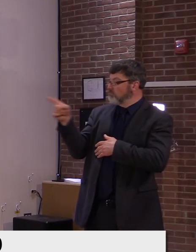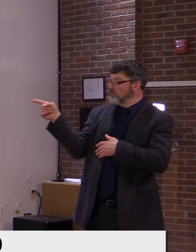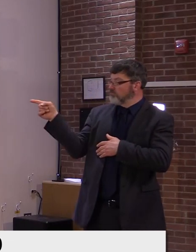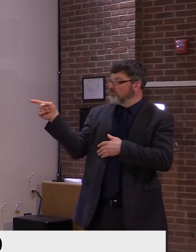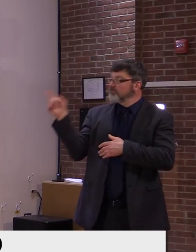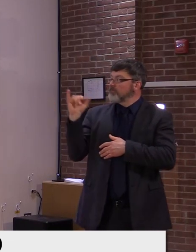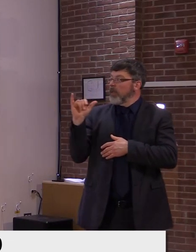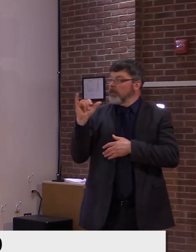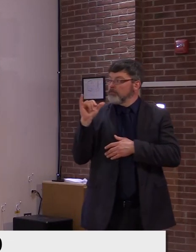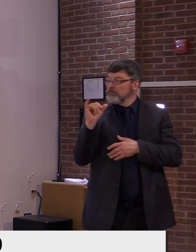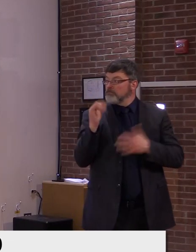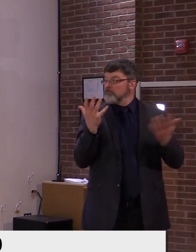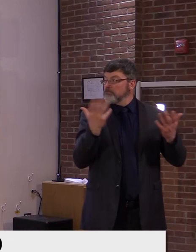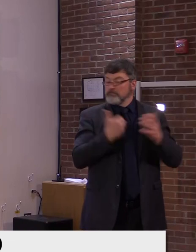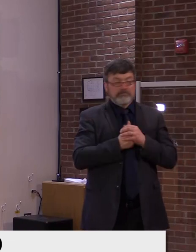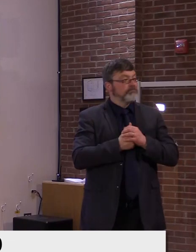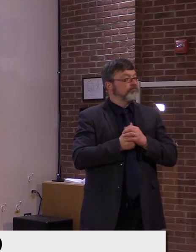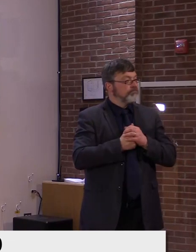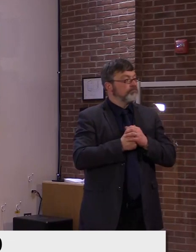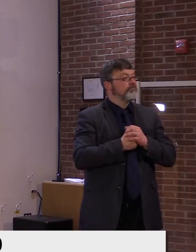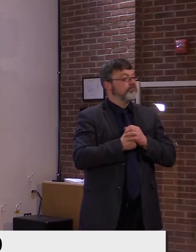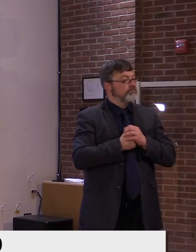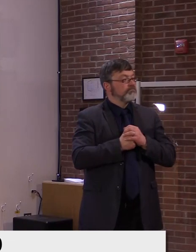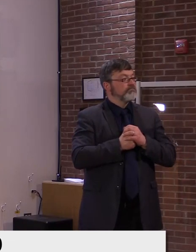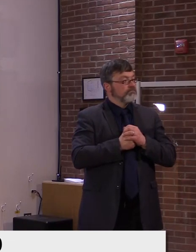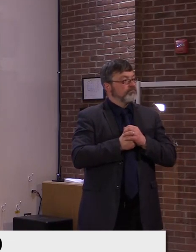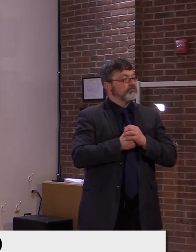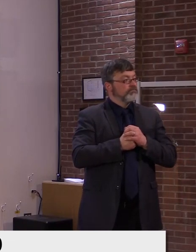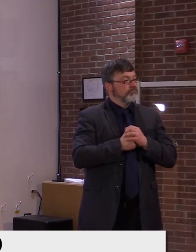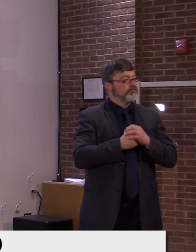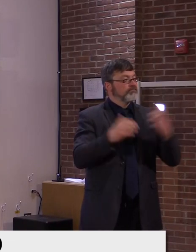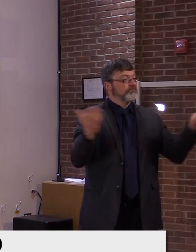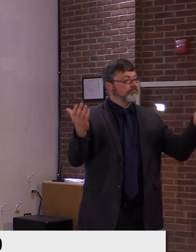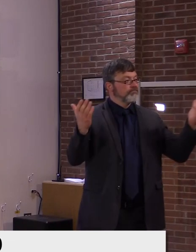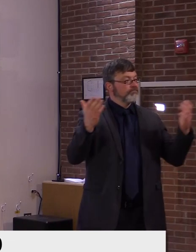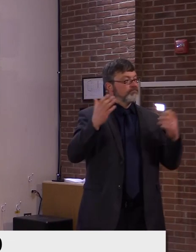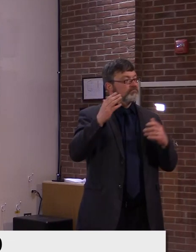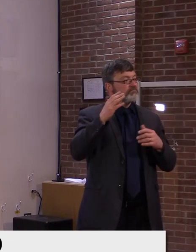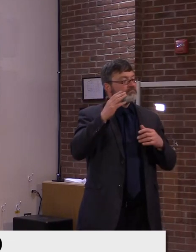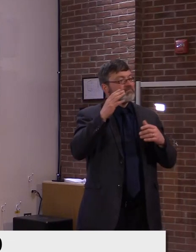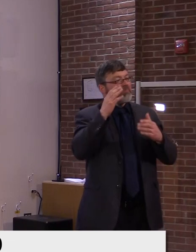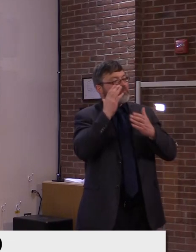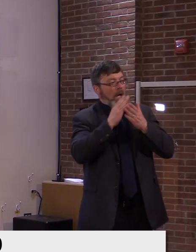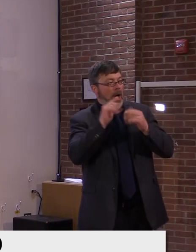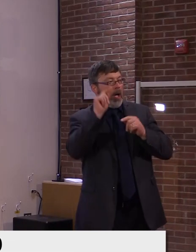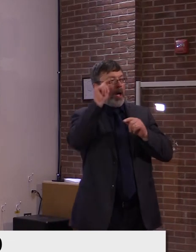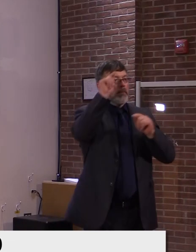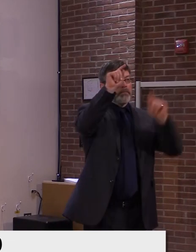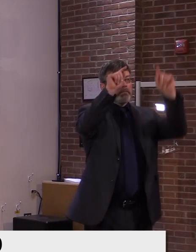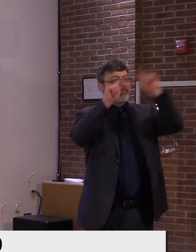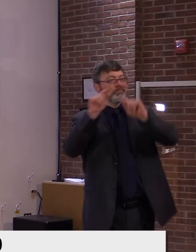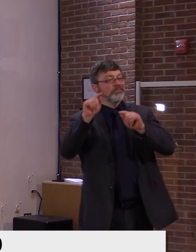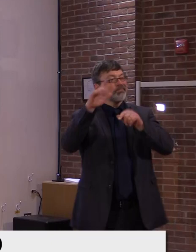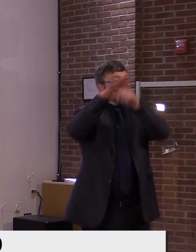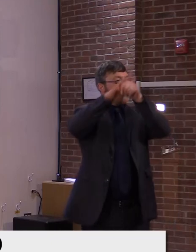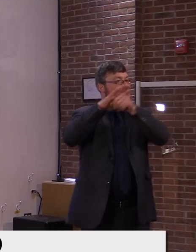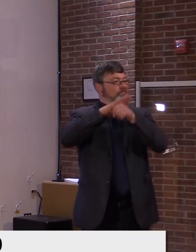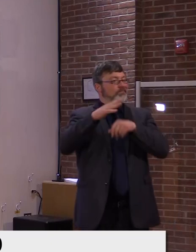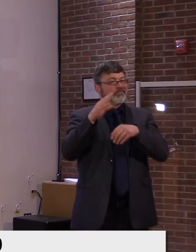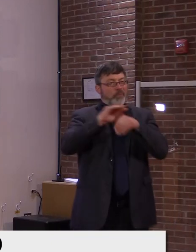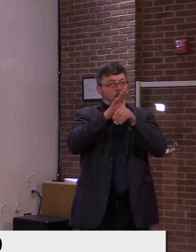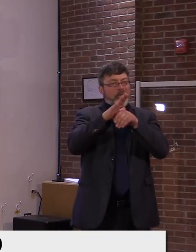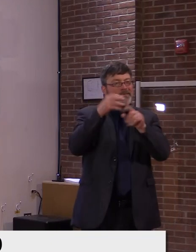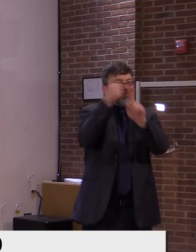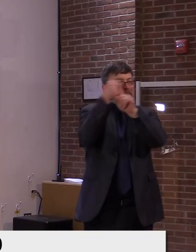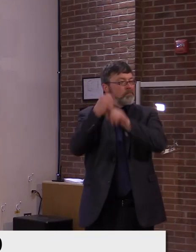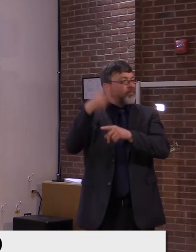to see certain parts of Vermont with higher caseloads than others, in particular this week in the Northeast Kingdom. But there are also some signs of